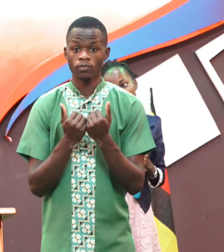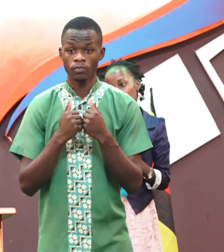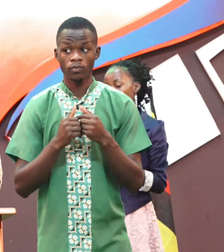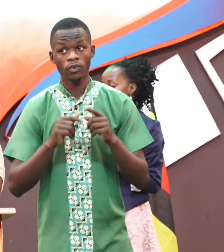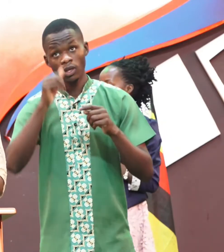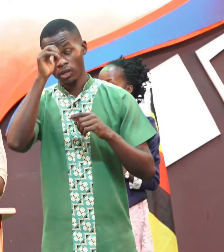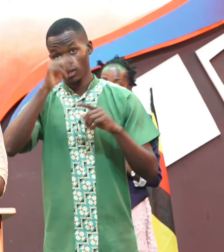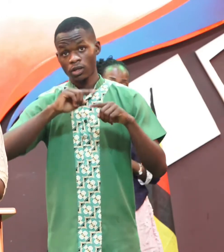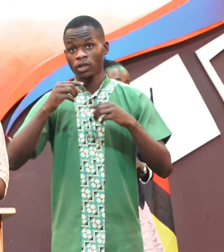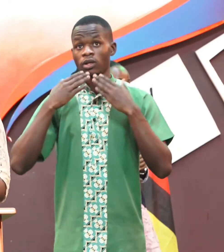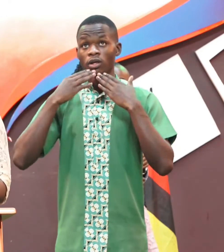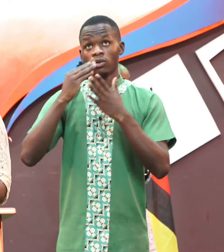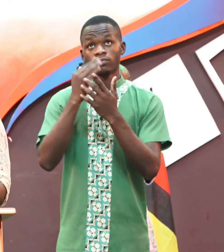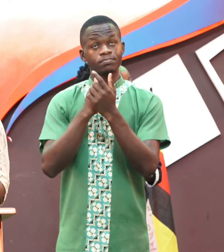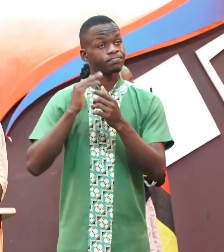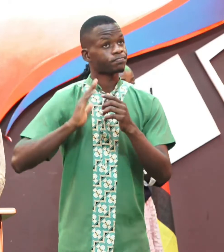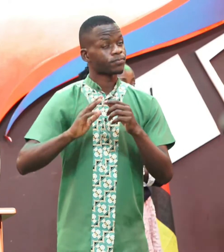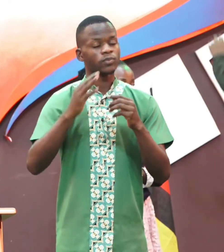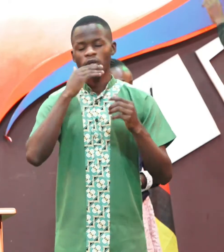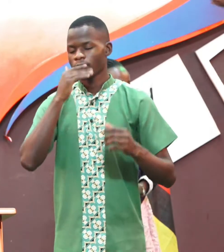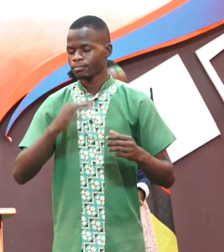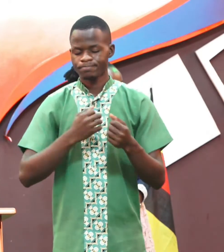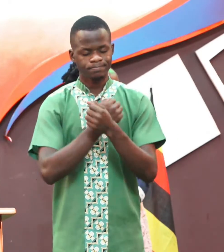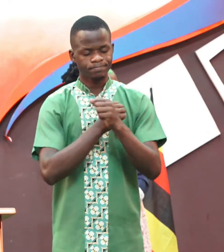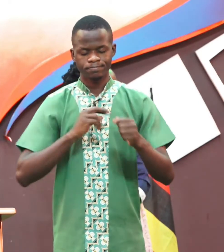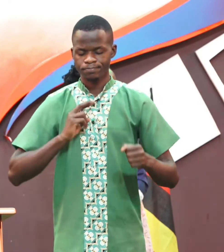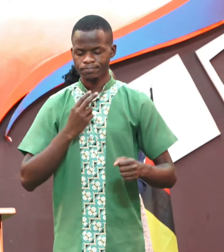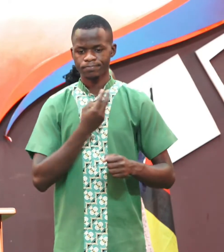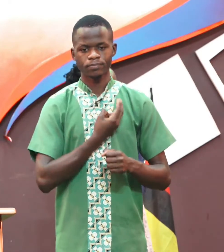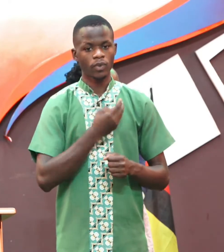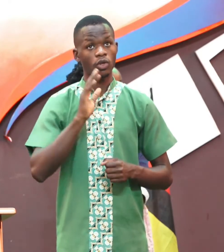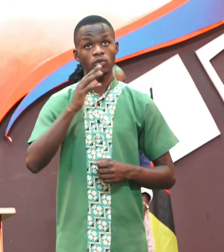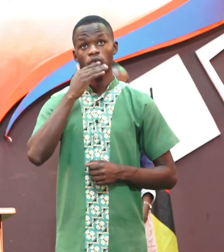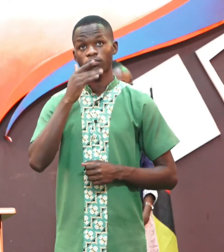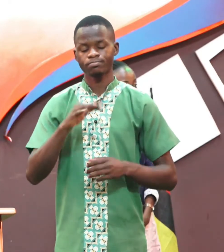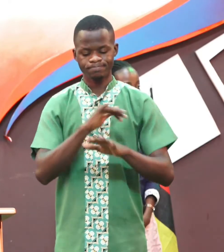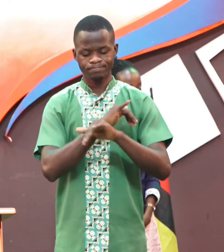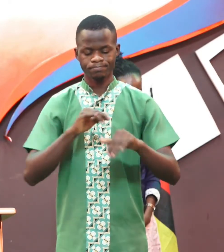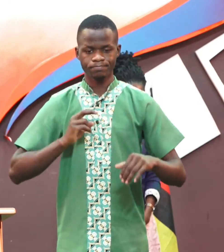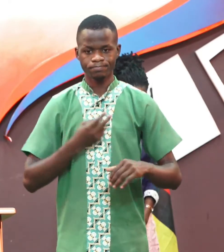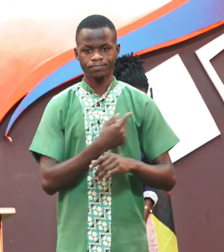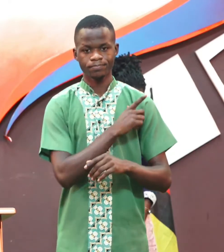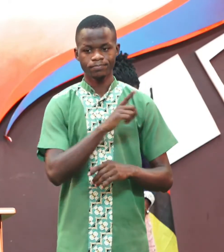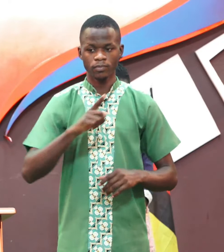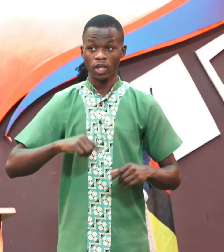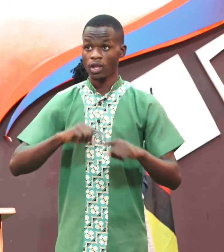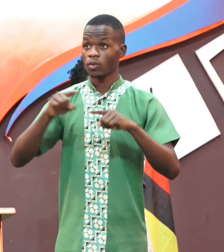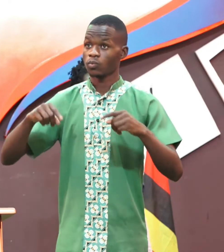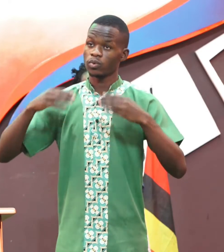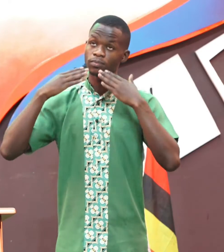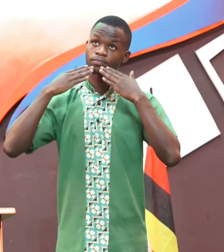tukwebaza kubanga omusayigo gwe gutusumulula omusayigo gwe gutulongoosa mukama